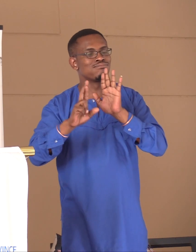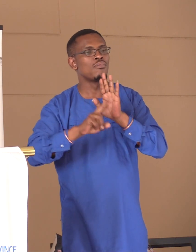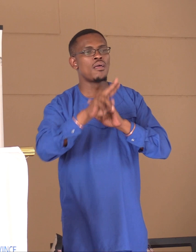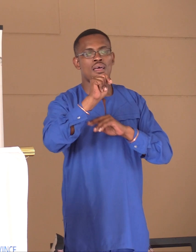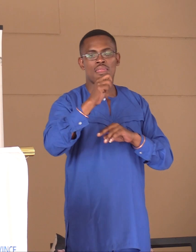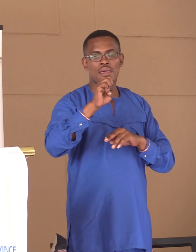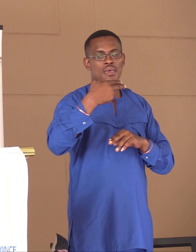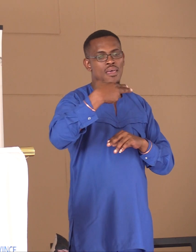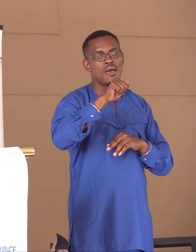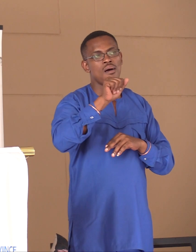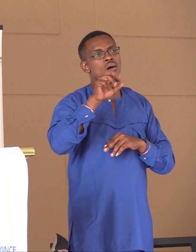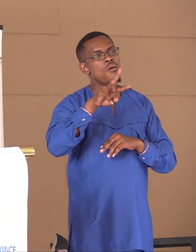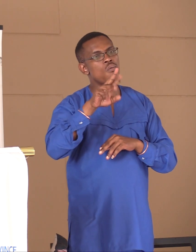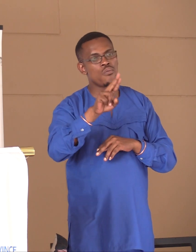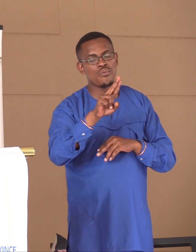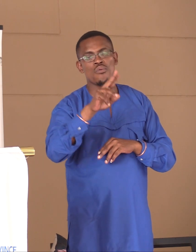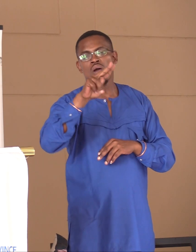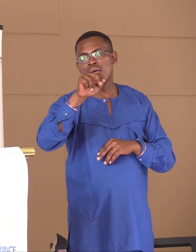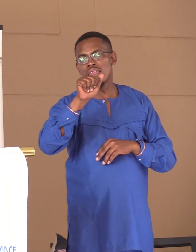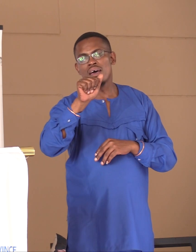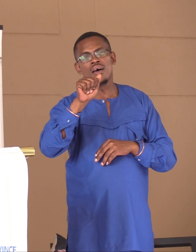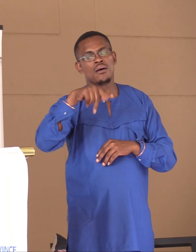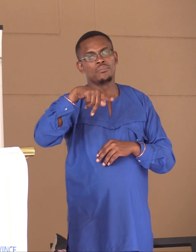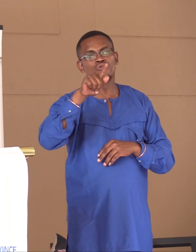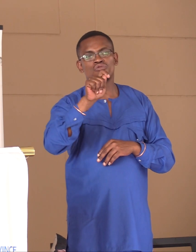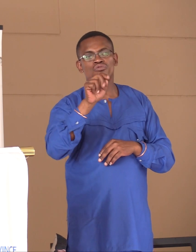Nehau Neptosa, Natu Kosatu,